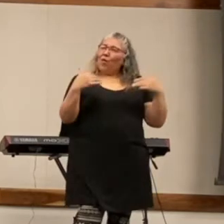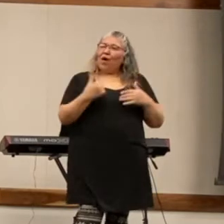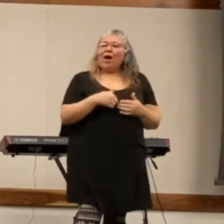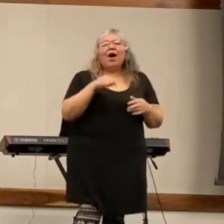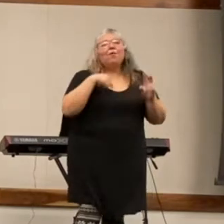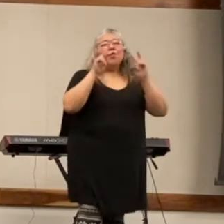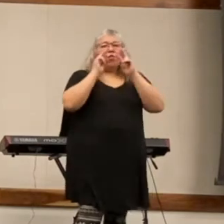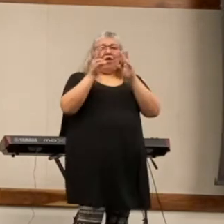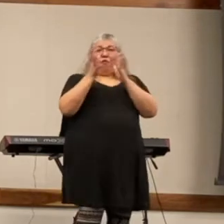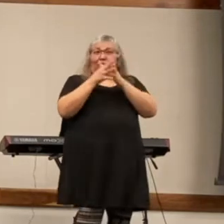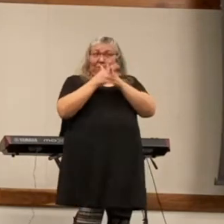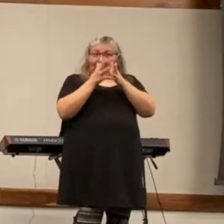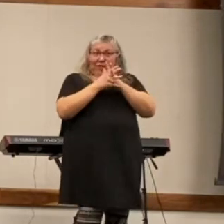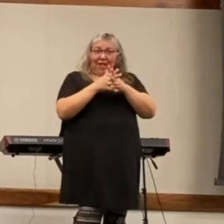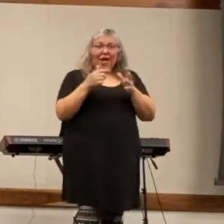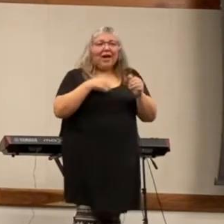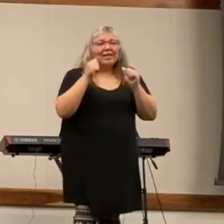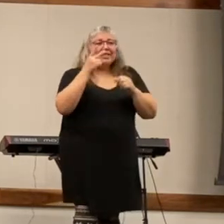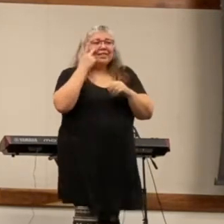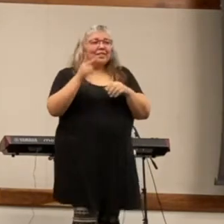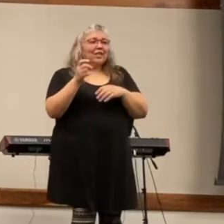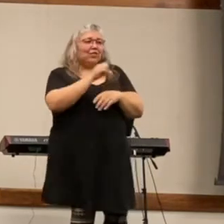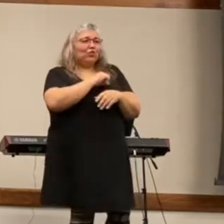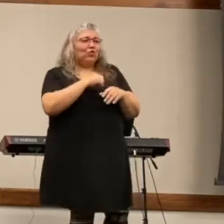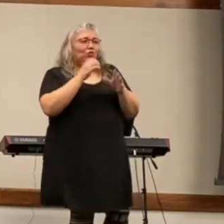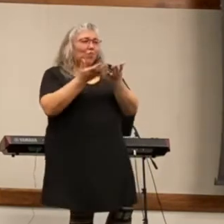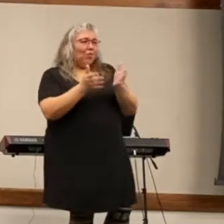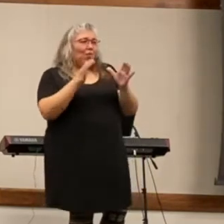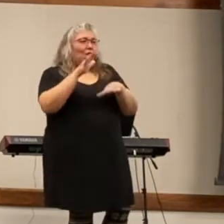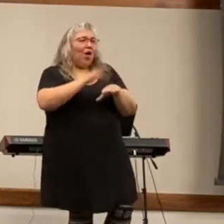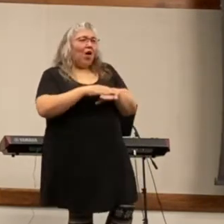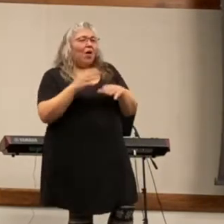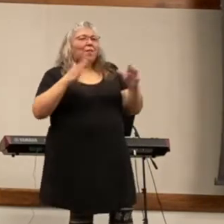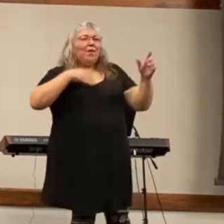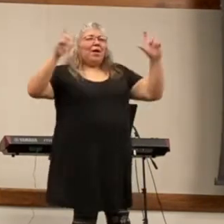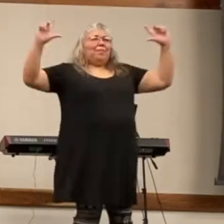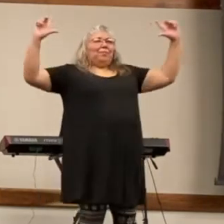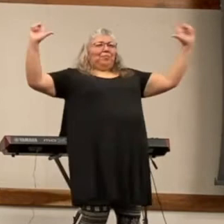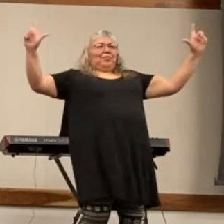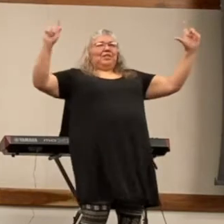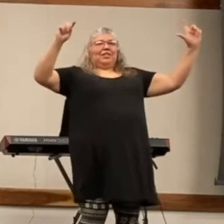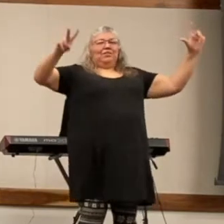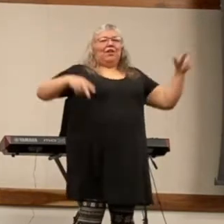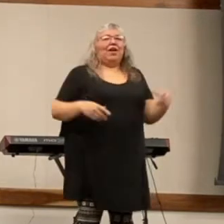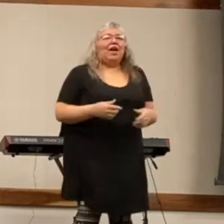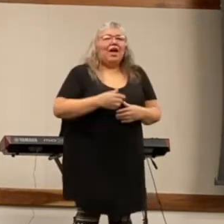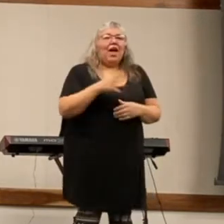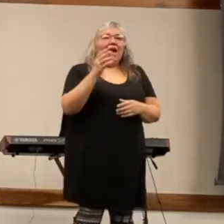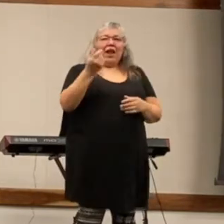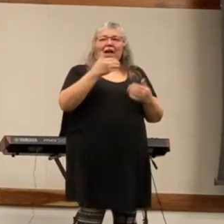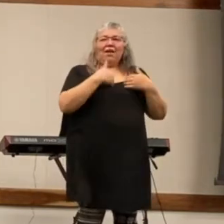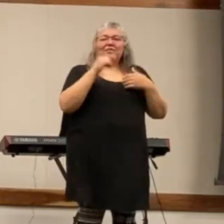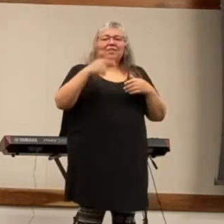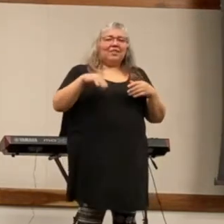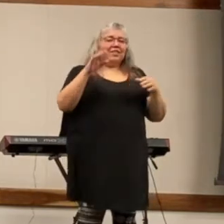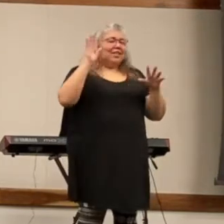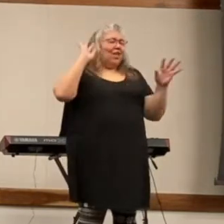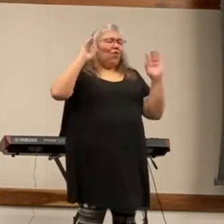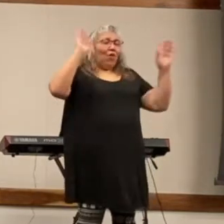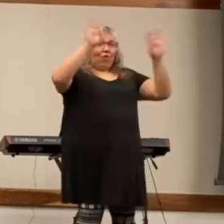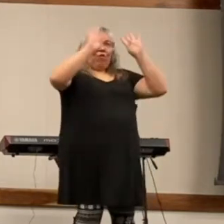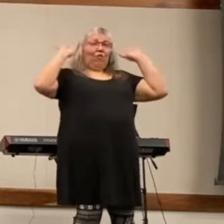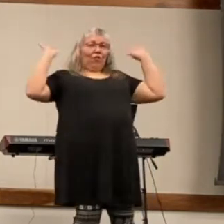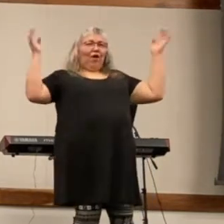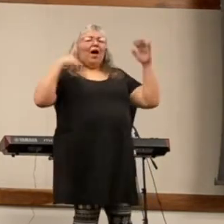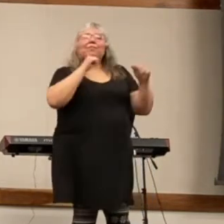watch with the football. I'm going to be able to see the Super Bowl on my big screen TV. Lord, I bought it for the Super Bowl. And I got this surround sound. So I'm going to not